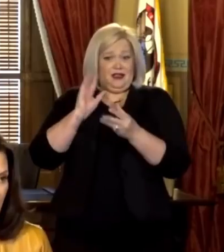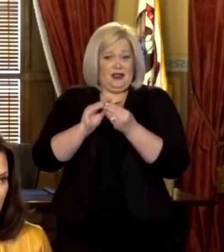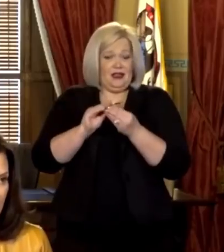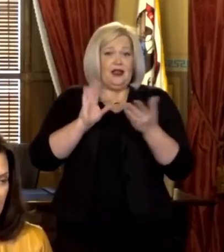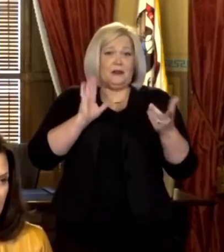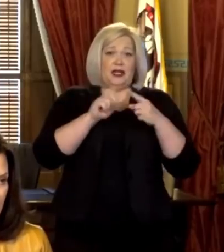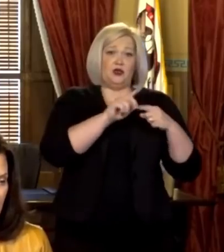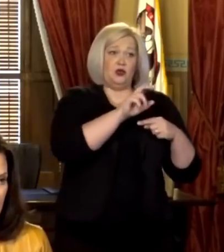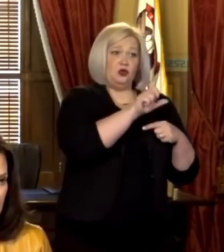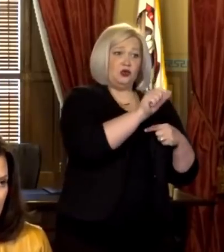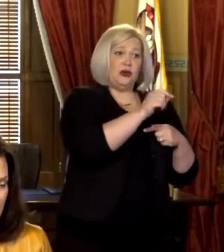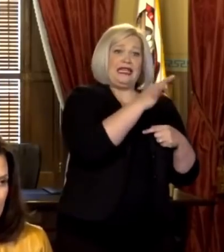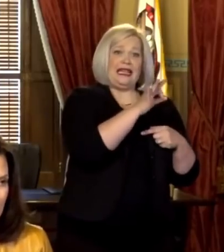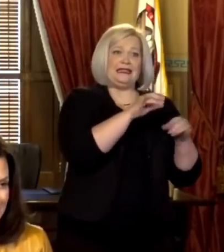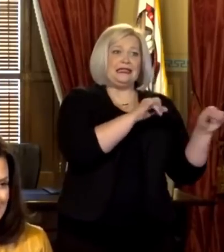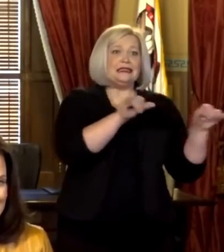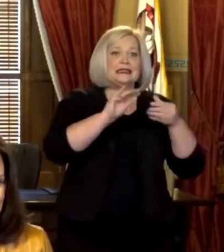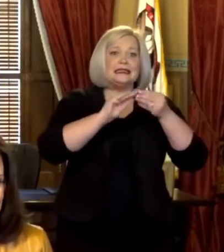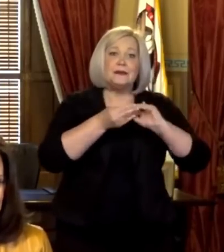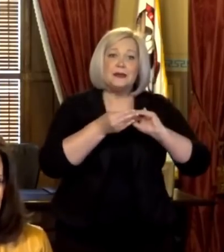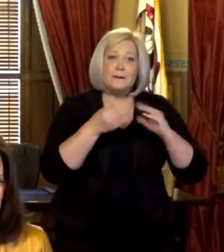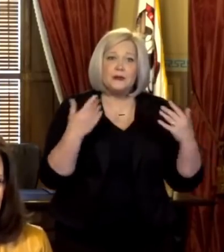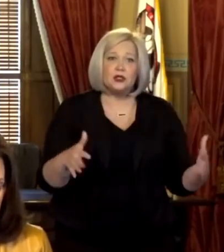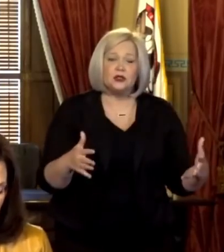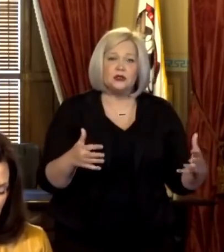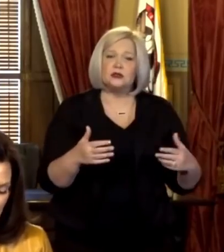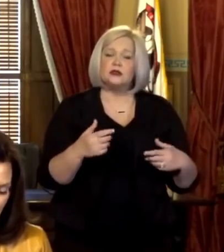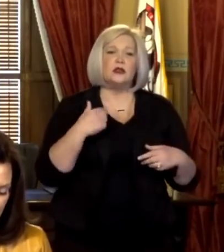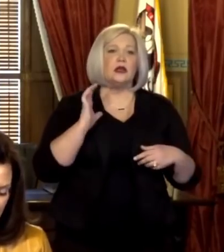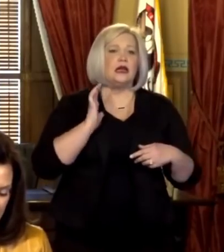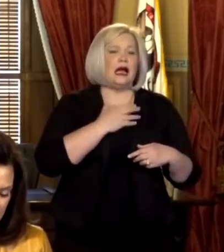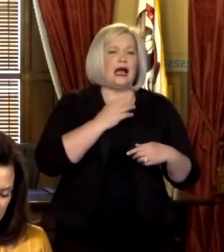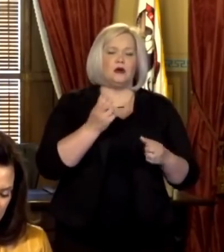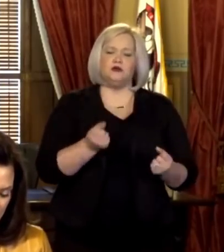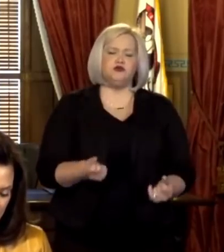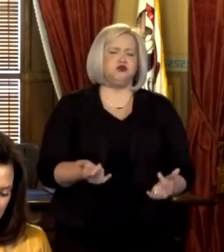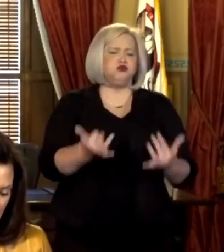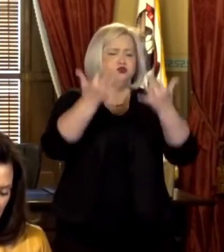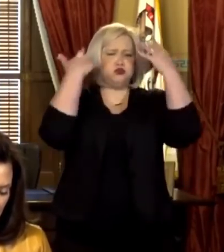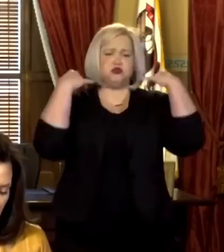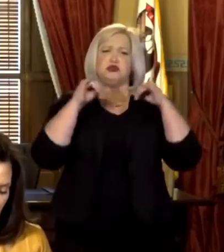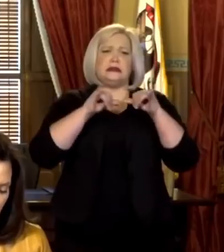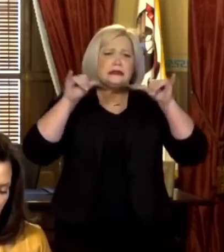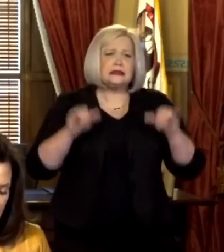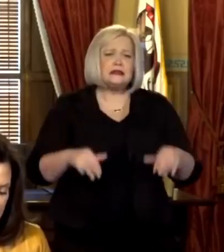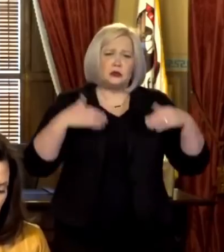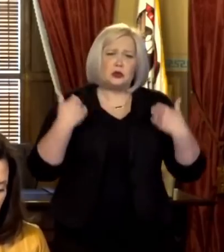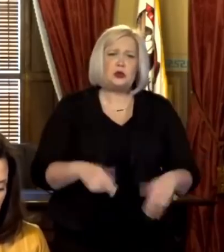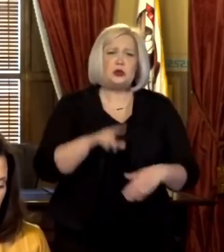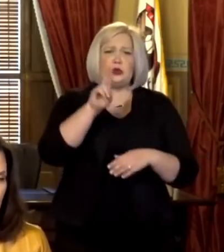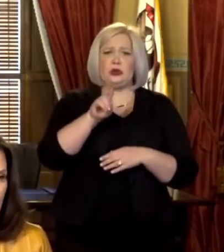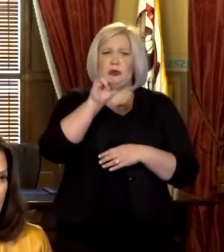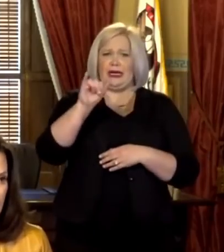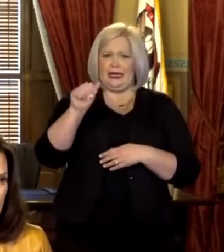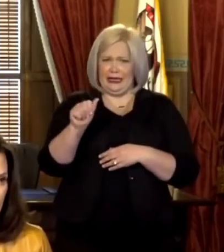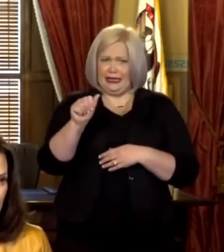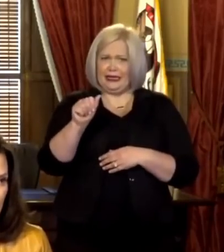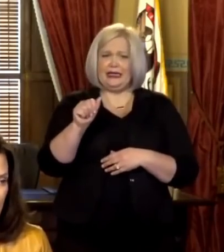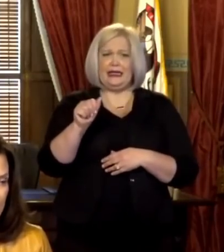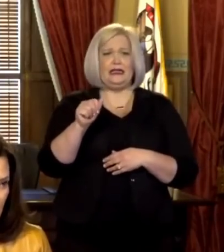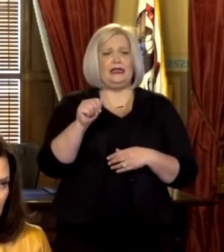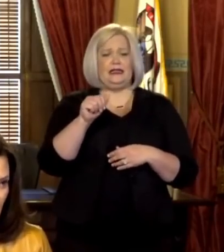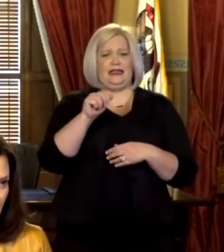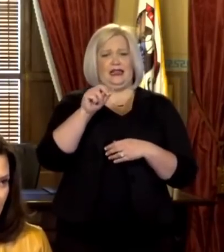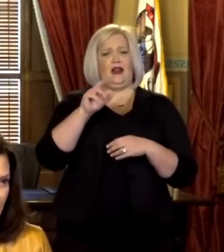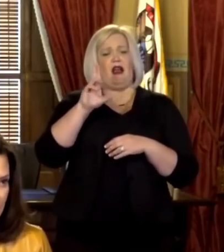Accordingly, we've been completely inundated in our UIA system. We are continuing to work